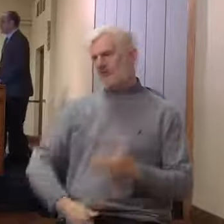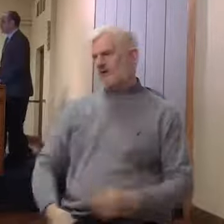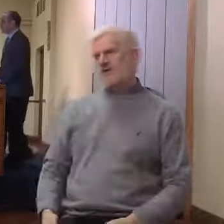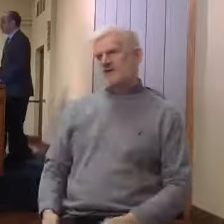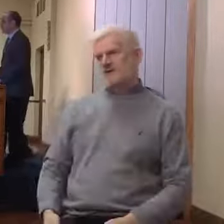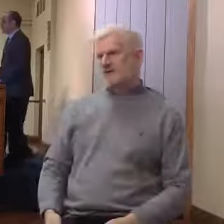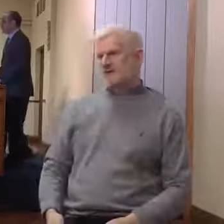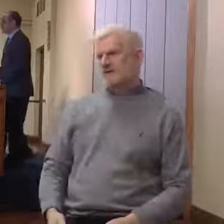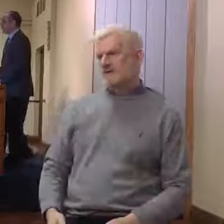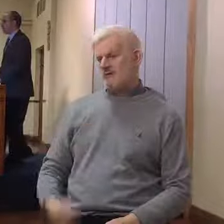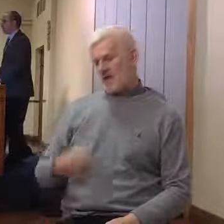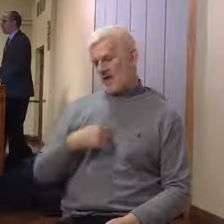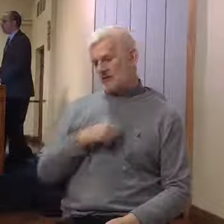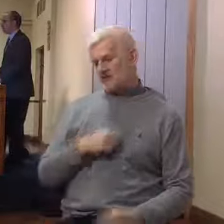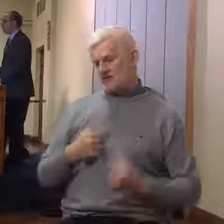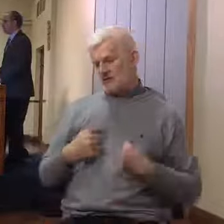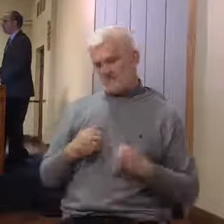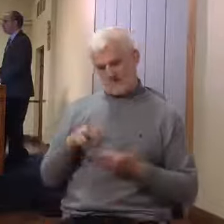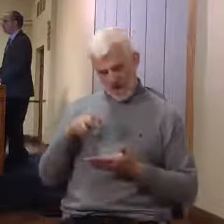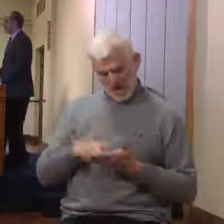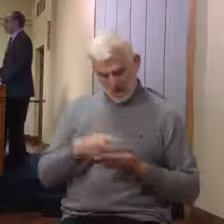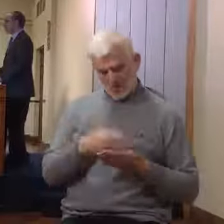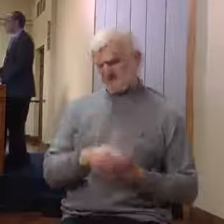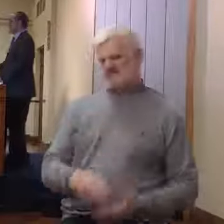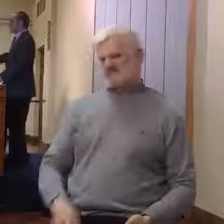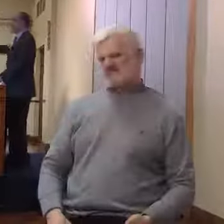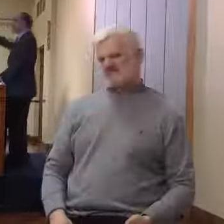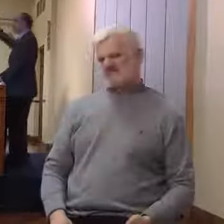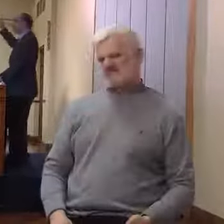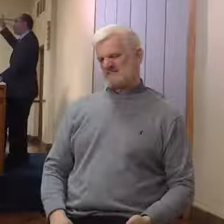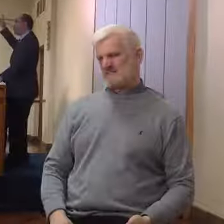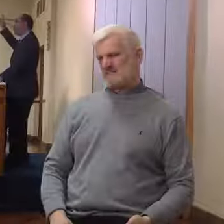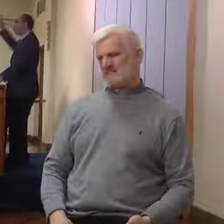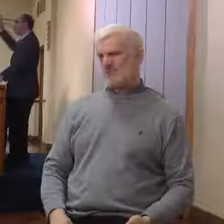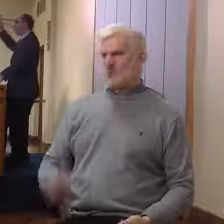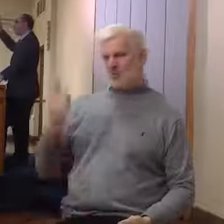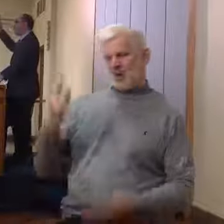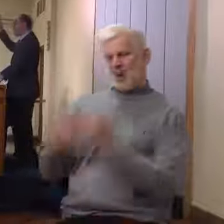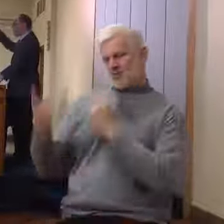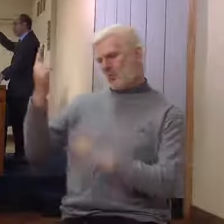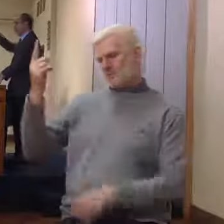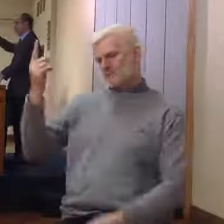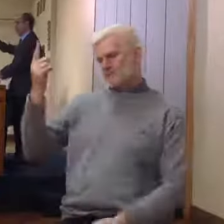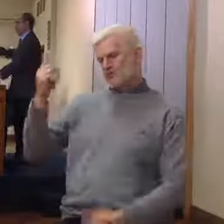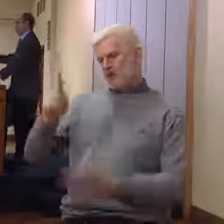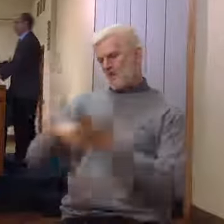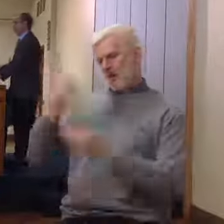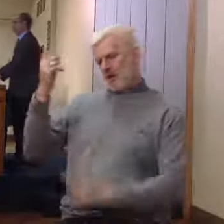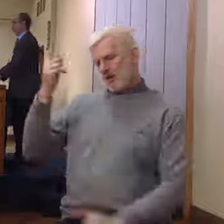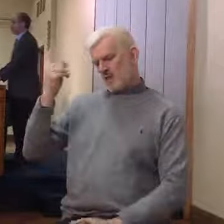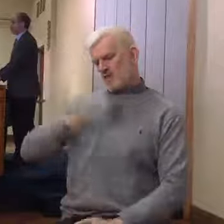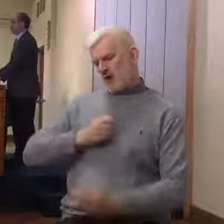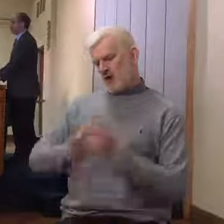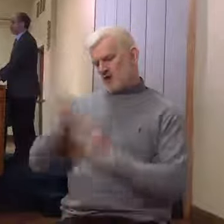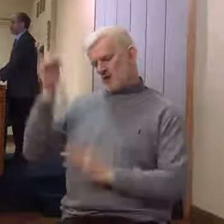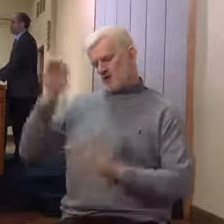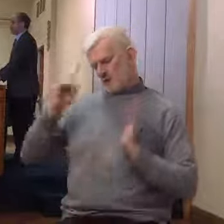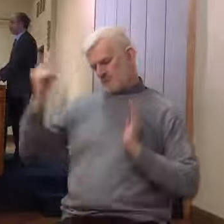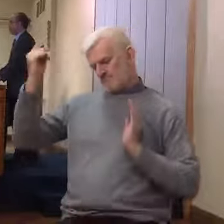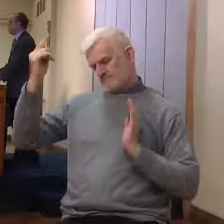never as a believer bow down the knees before a foreign God, because I have only one God. Jehovah is my God.